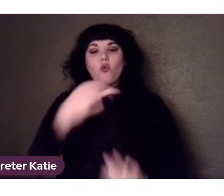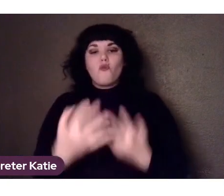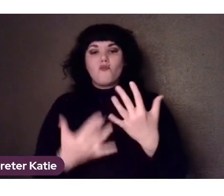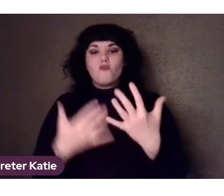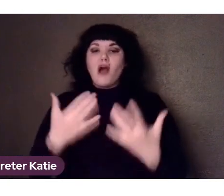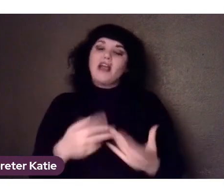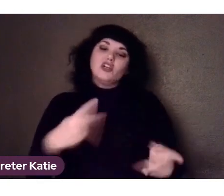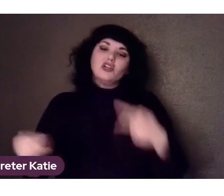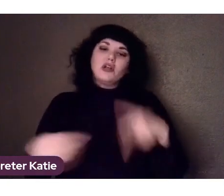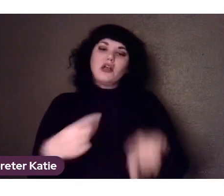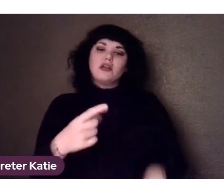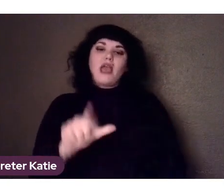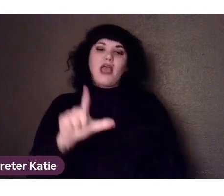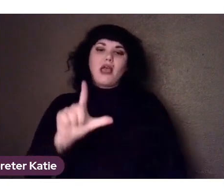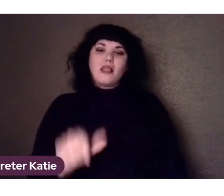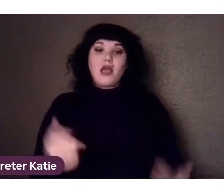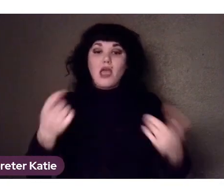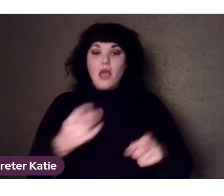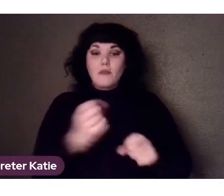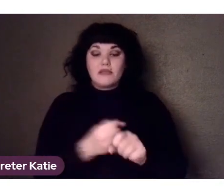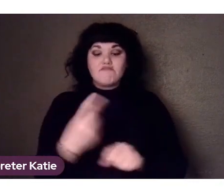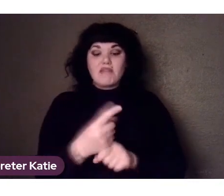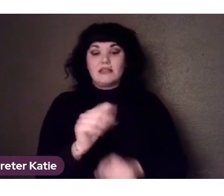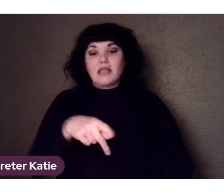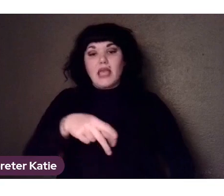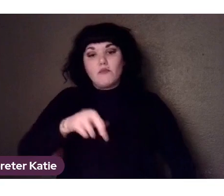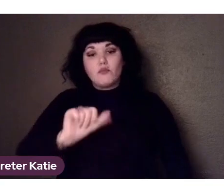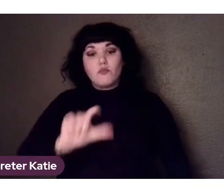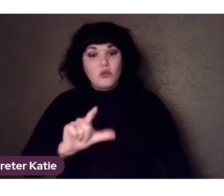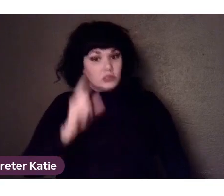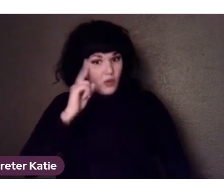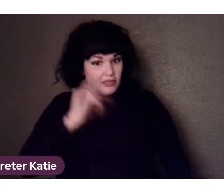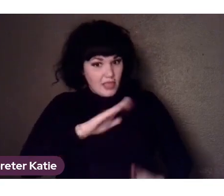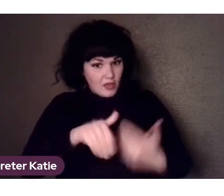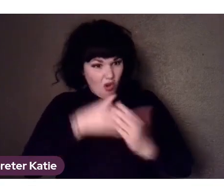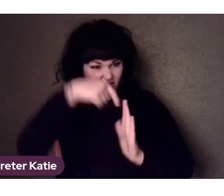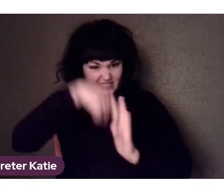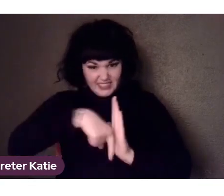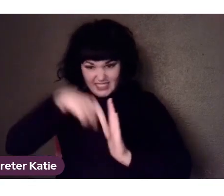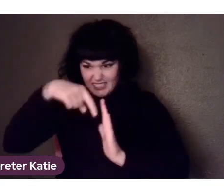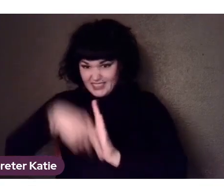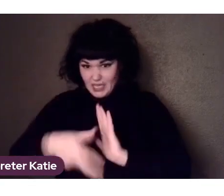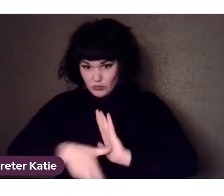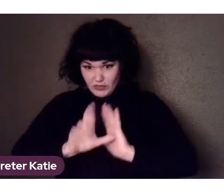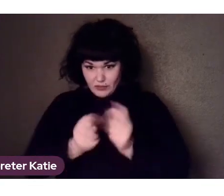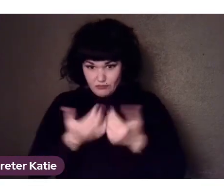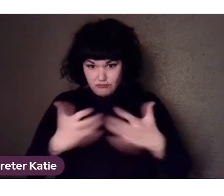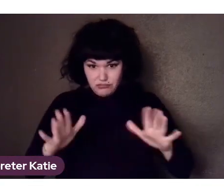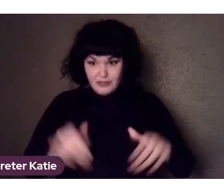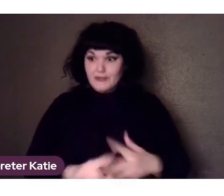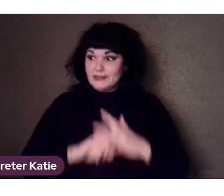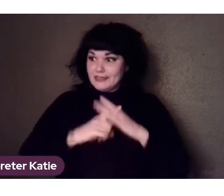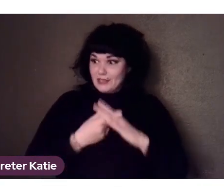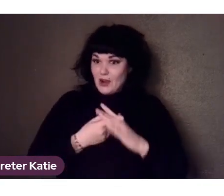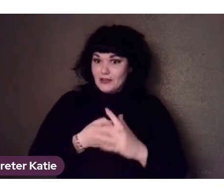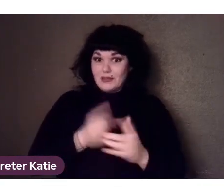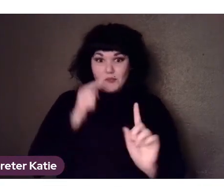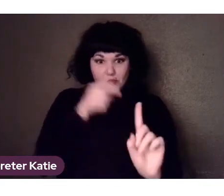Okay, I think we've covered all the details. So are we ready to get started on what I came here to say?